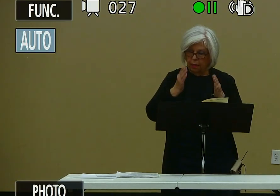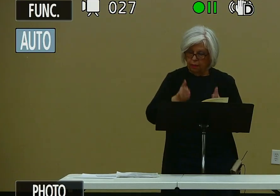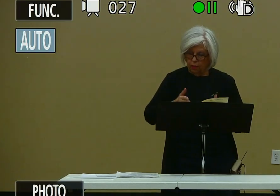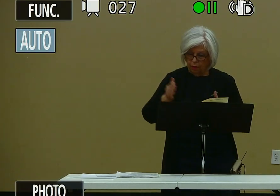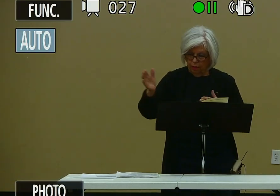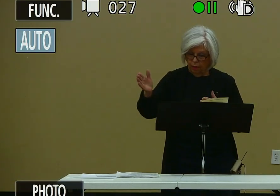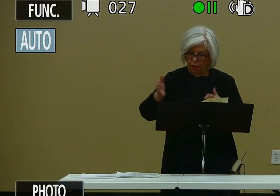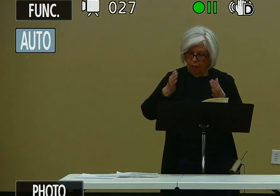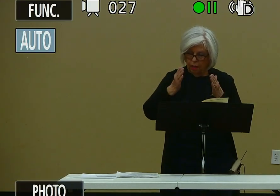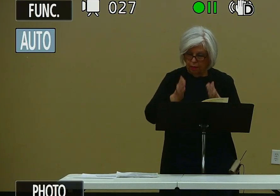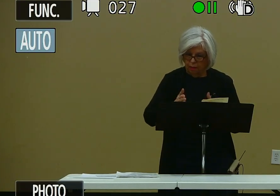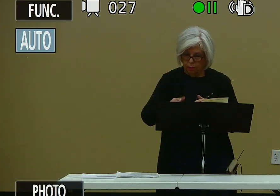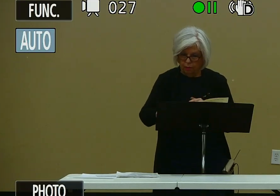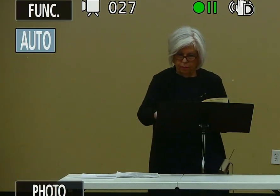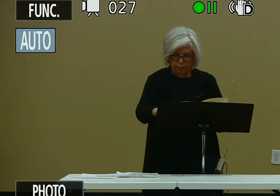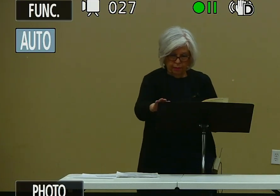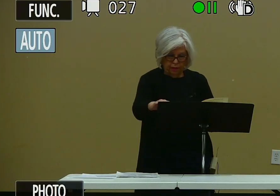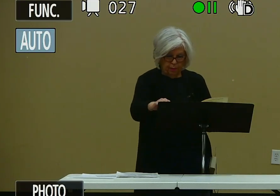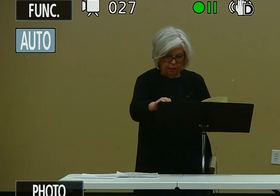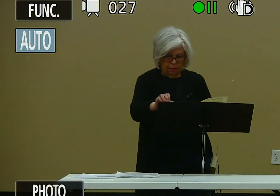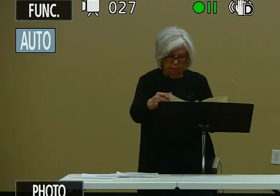Neighbor, neighbor. Next page.